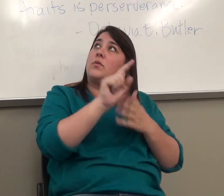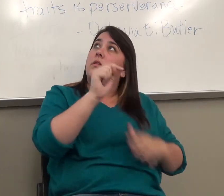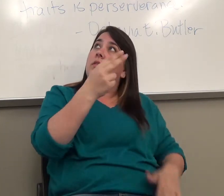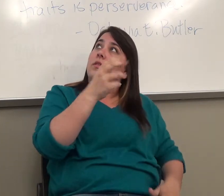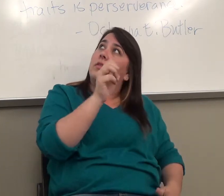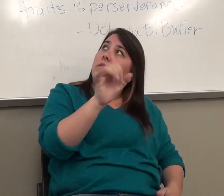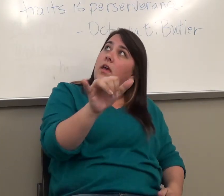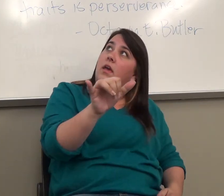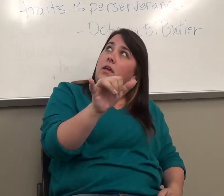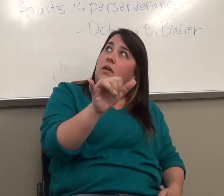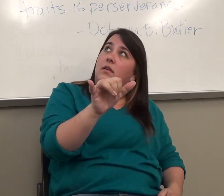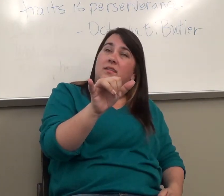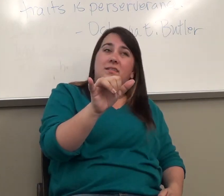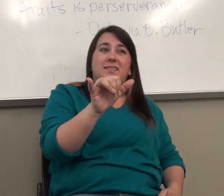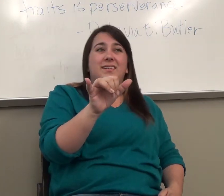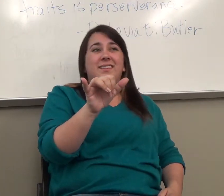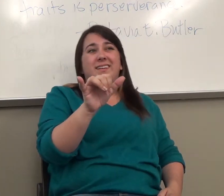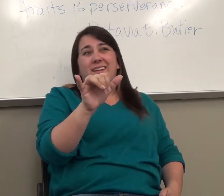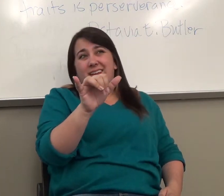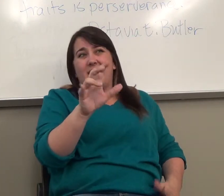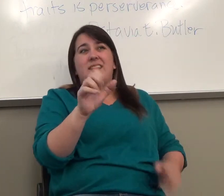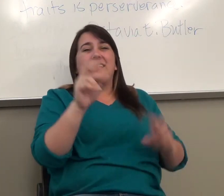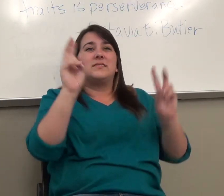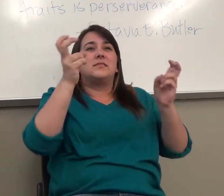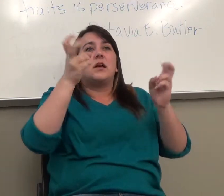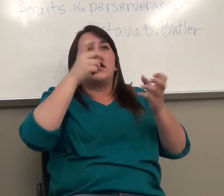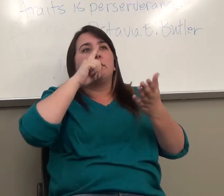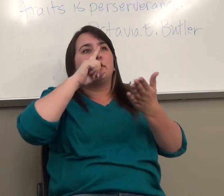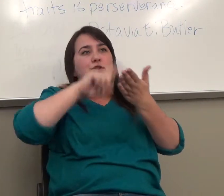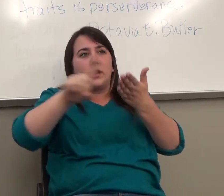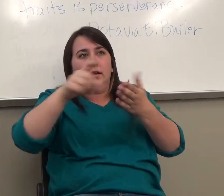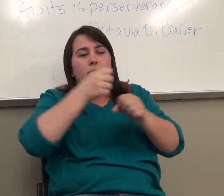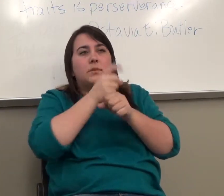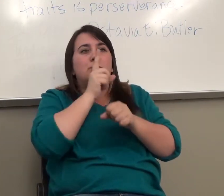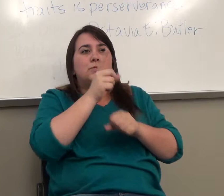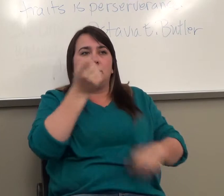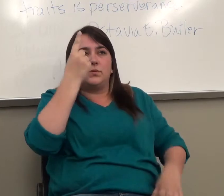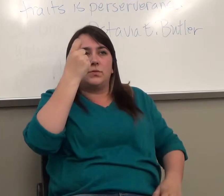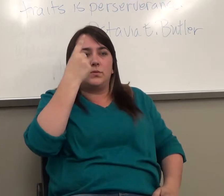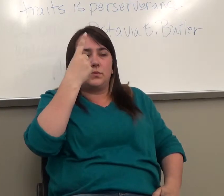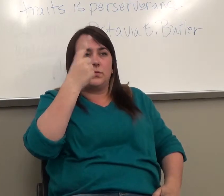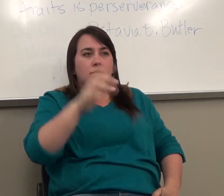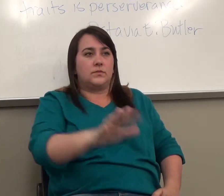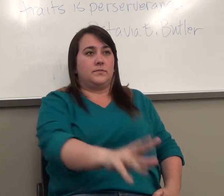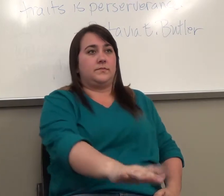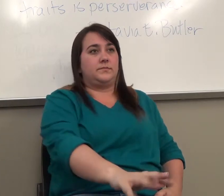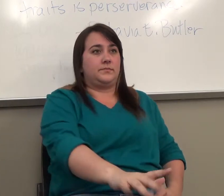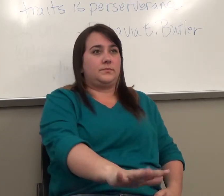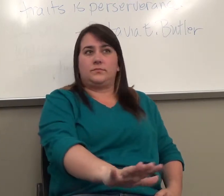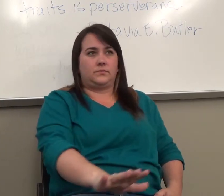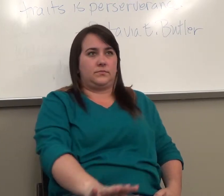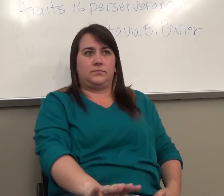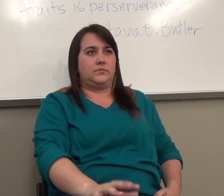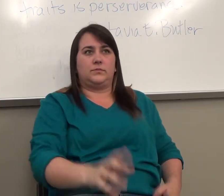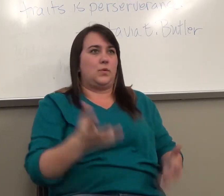can use that as a check to make sure that you understand that this needs to be the